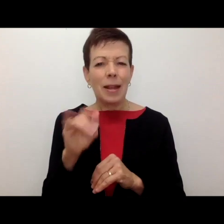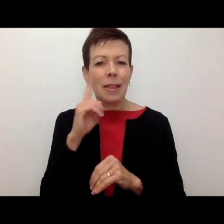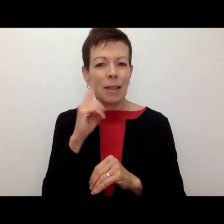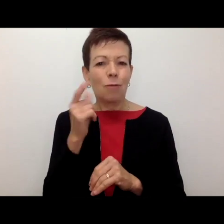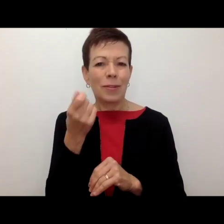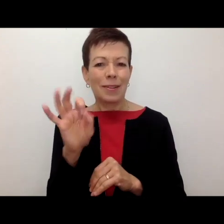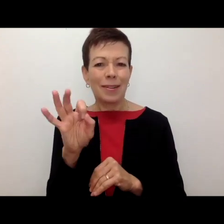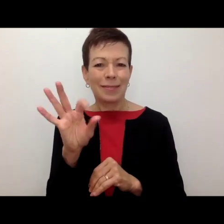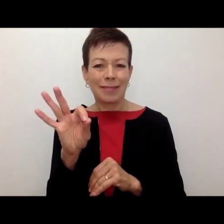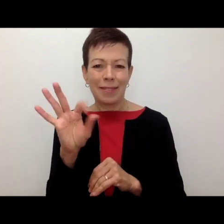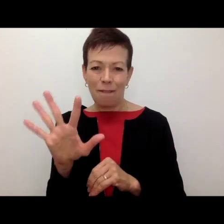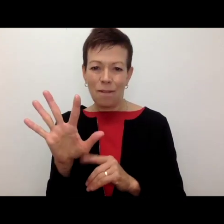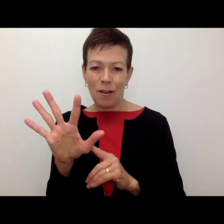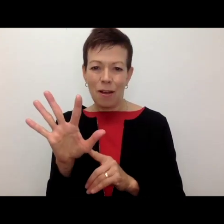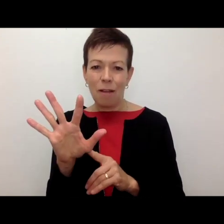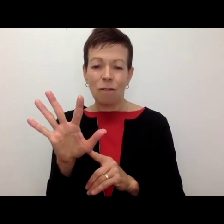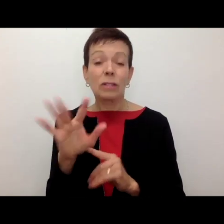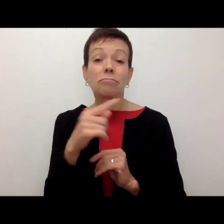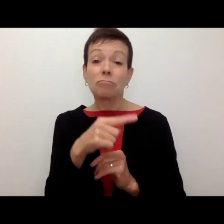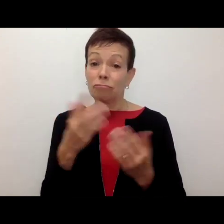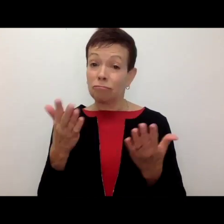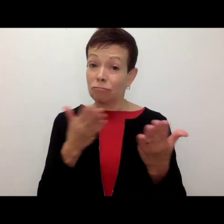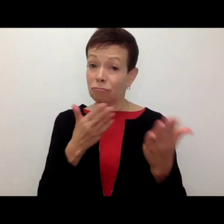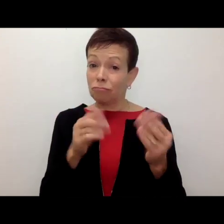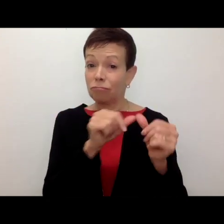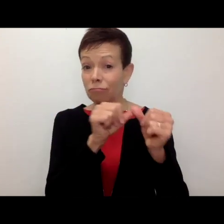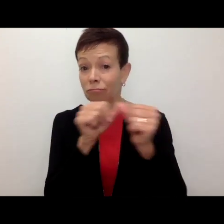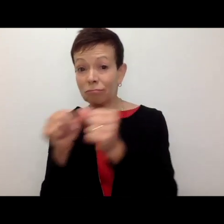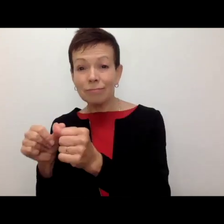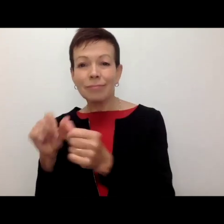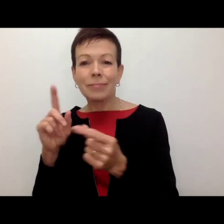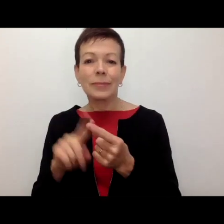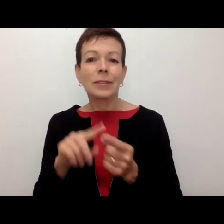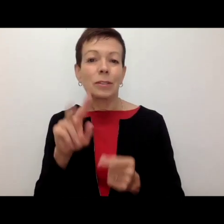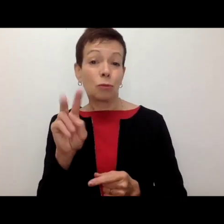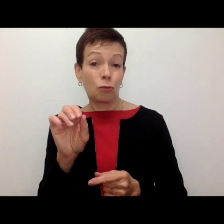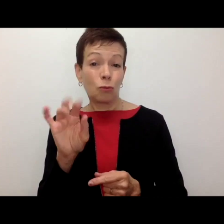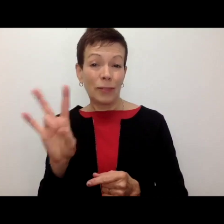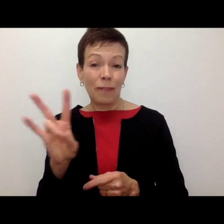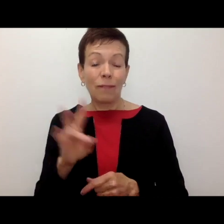I think he began in 1995 and he served until 2007.